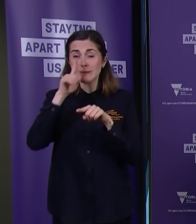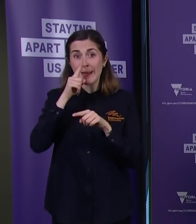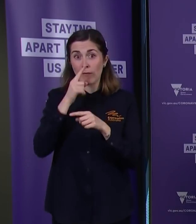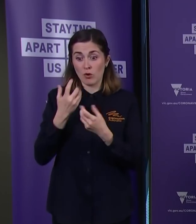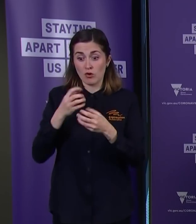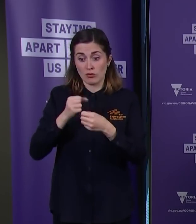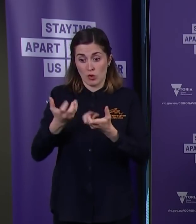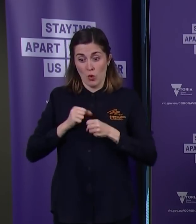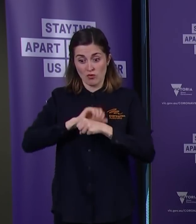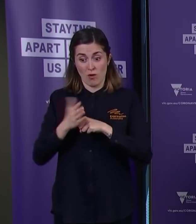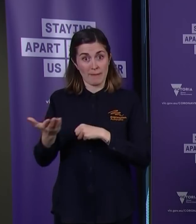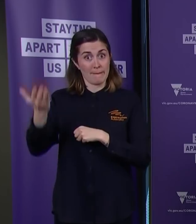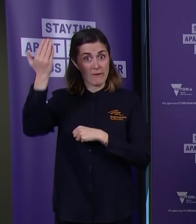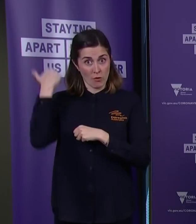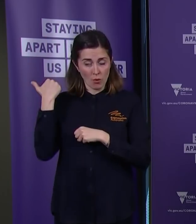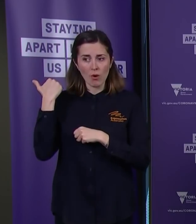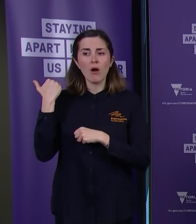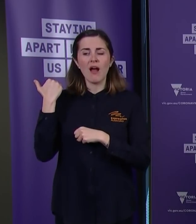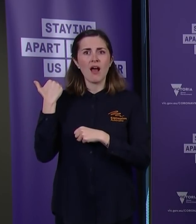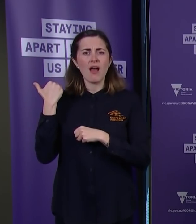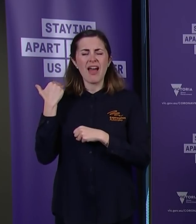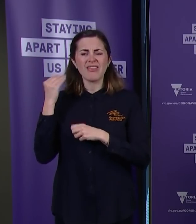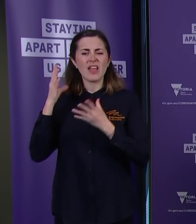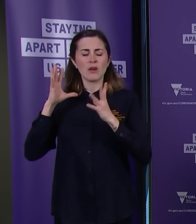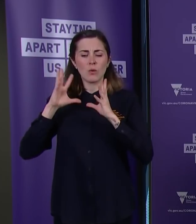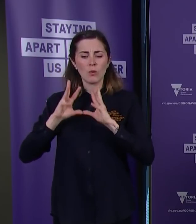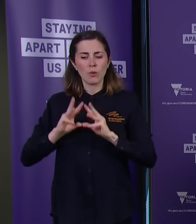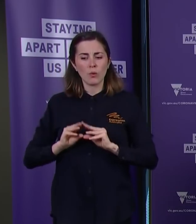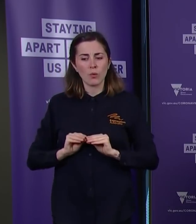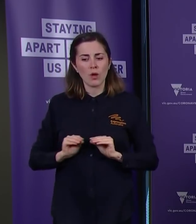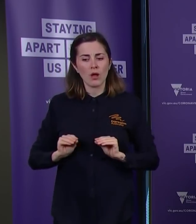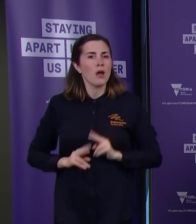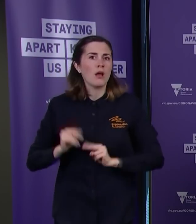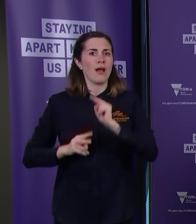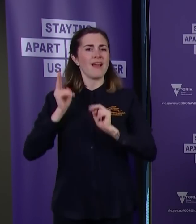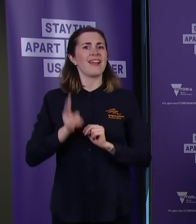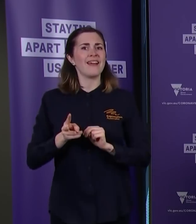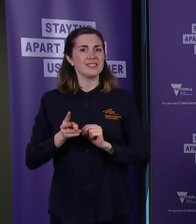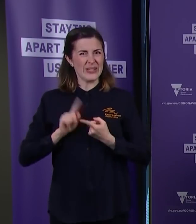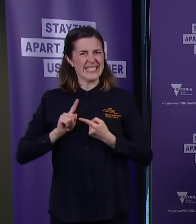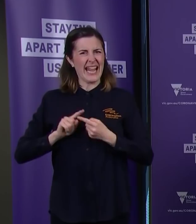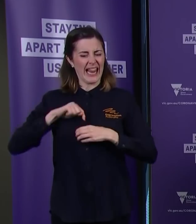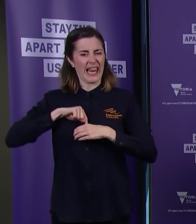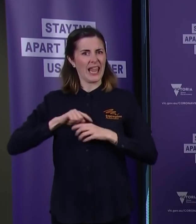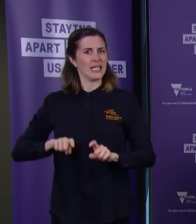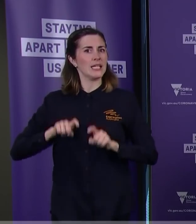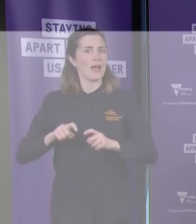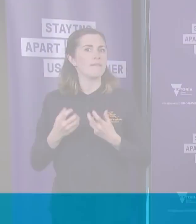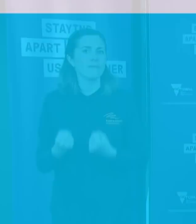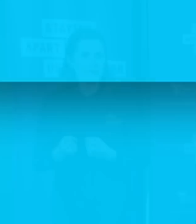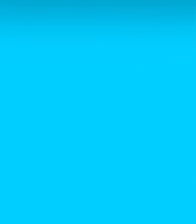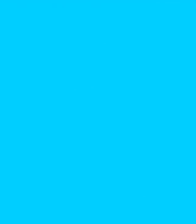different. Otherwise, it's very hard to rule out the possibility that it's just someone who's got prolonged shedding of virus.